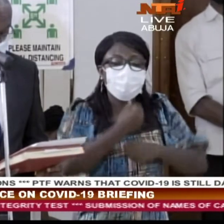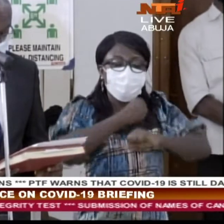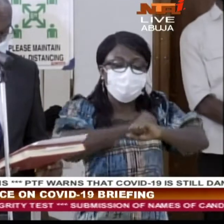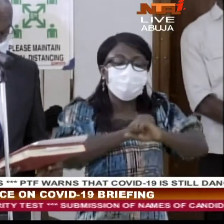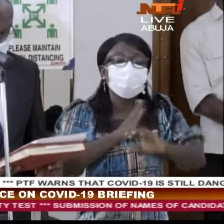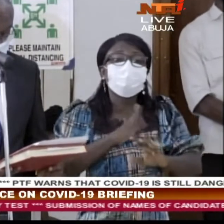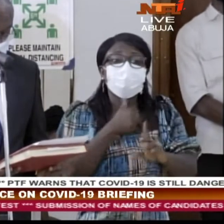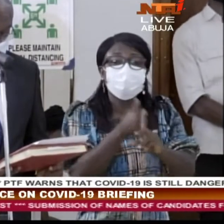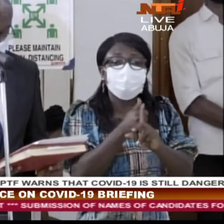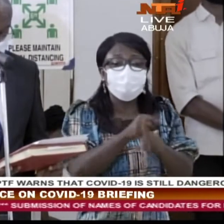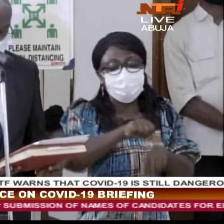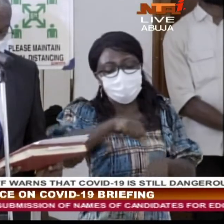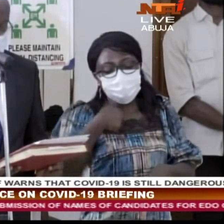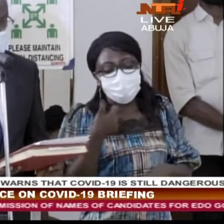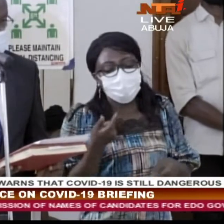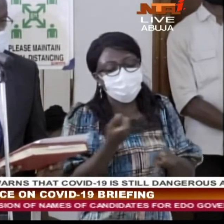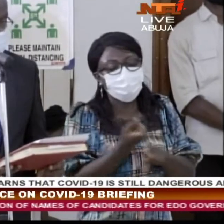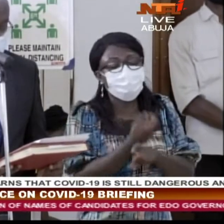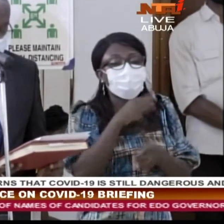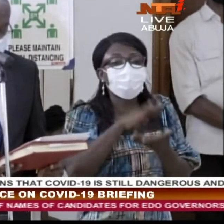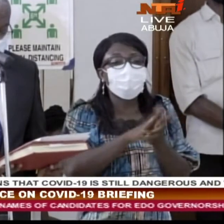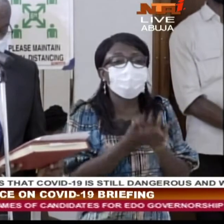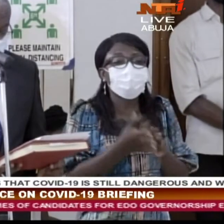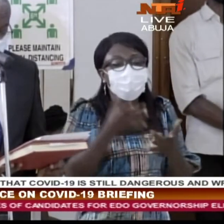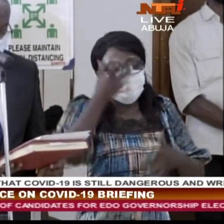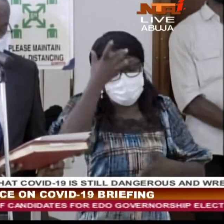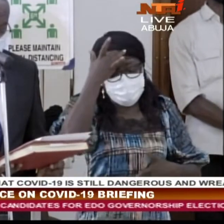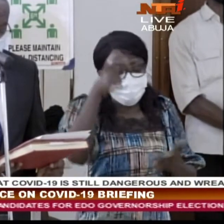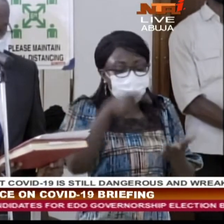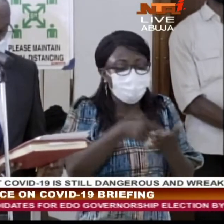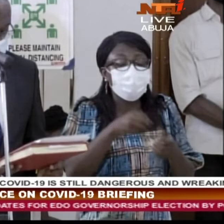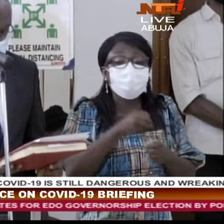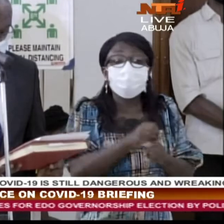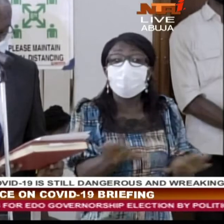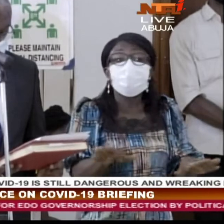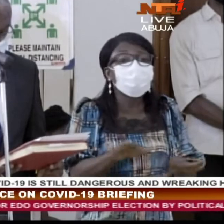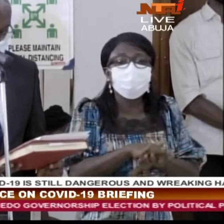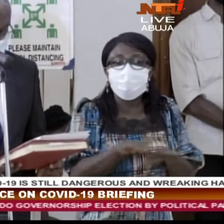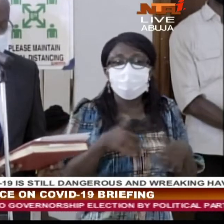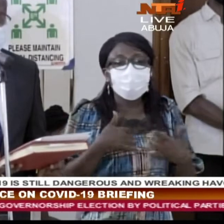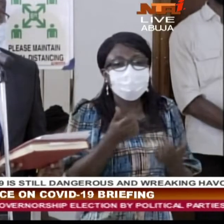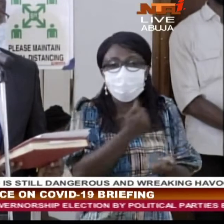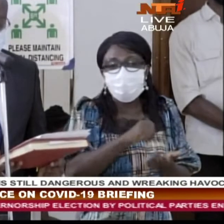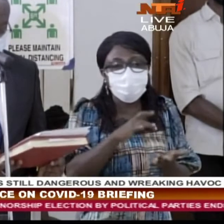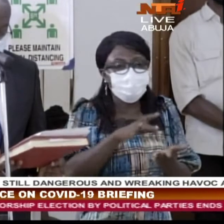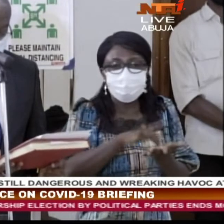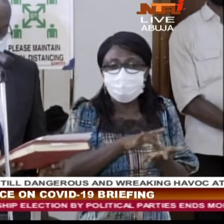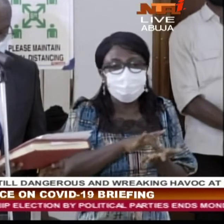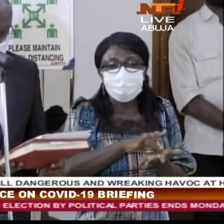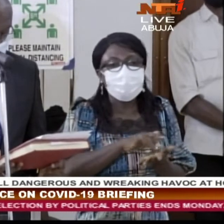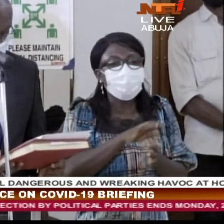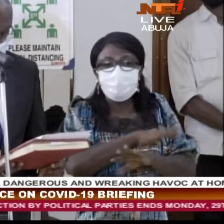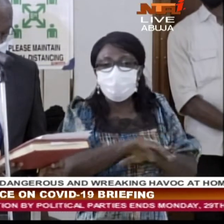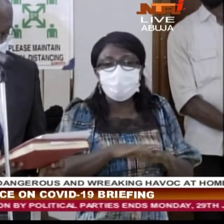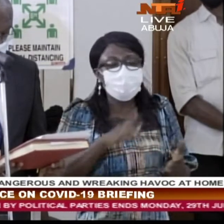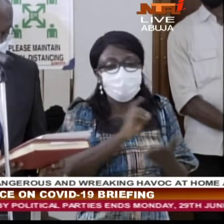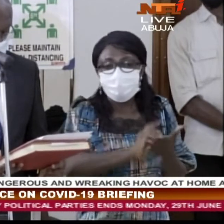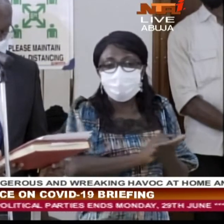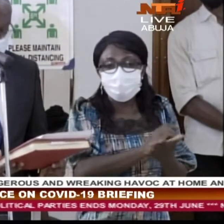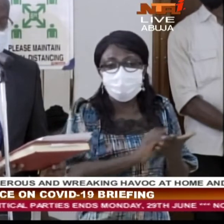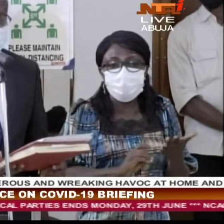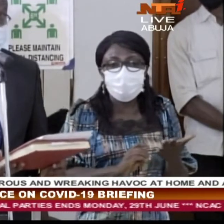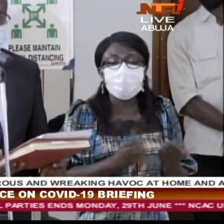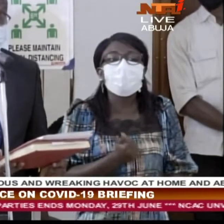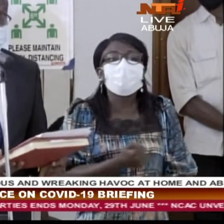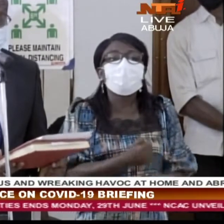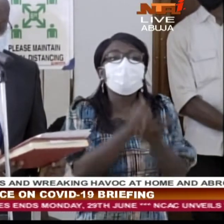others from getting sick. This virus has no cure yet, and it does not discriminate. Help